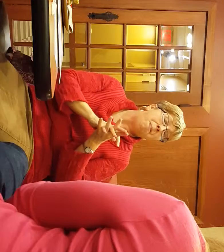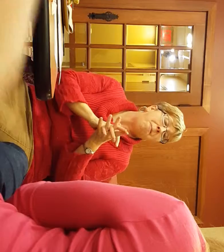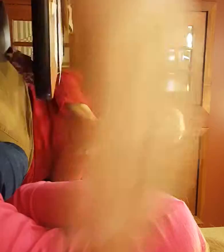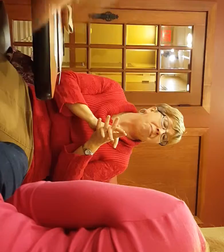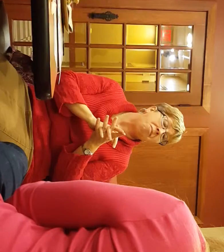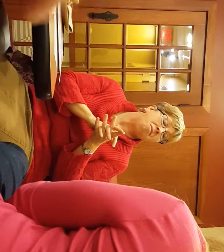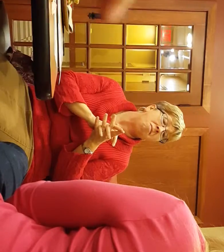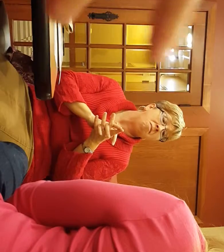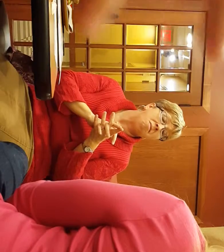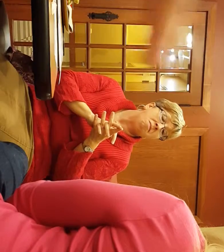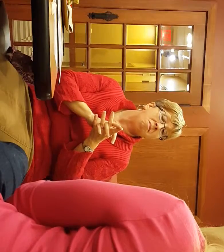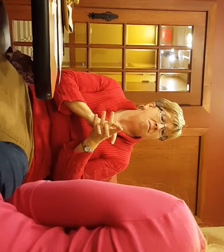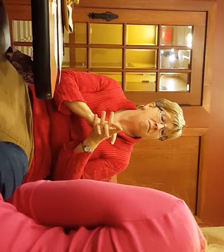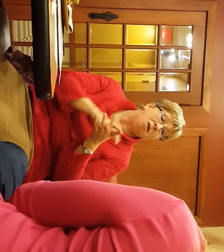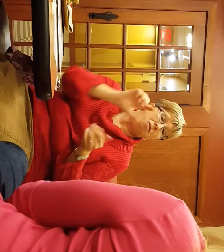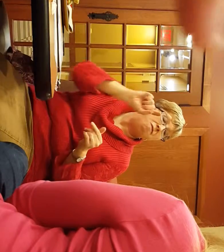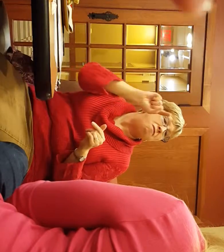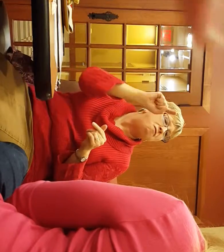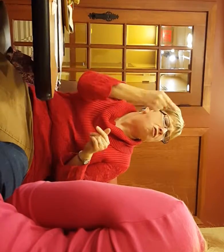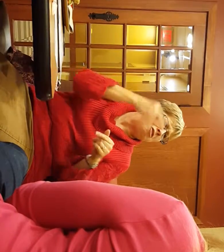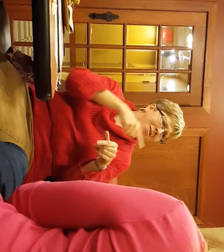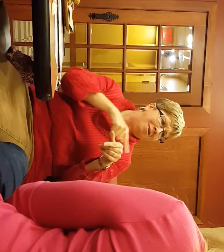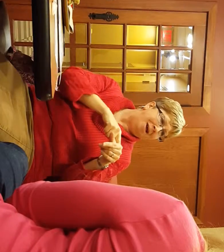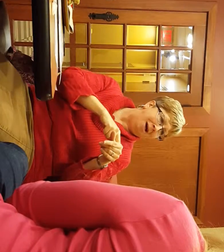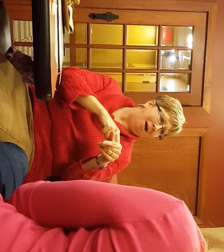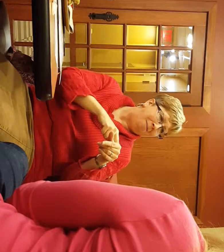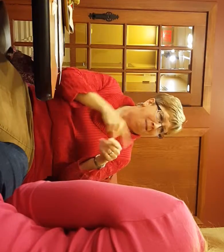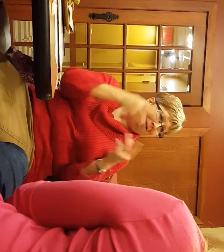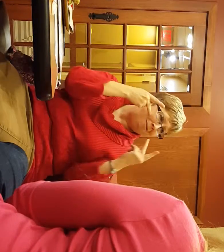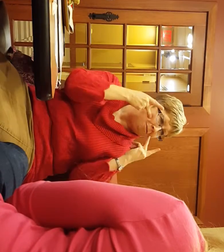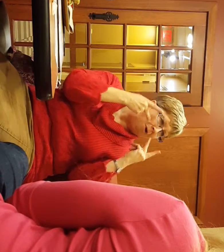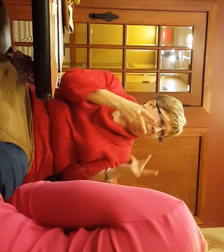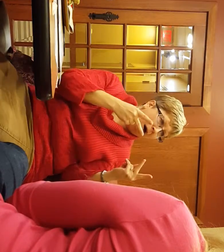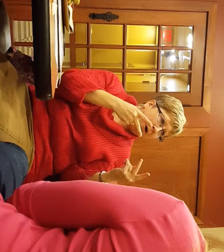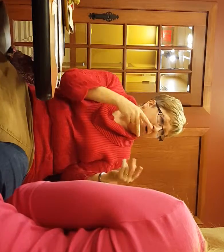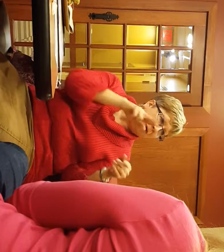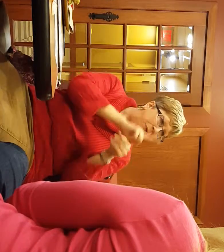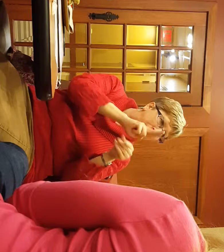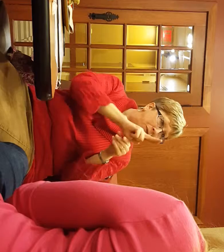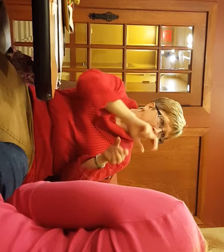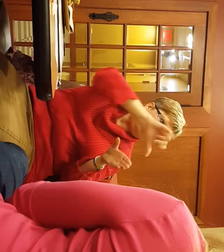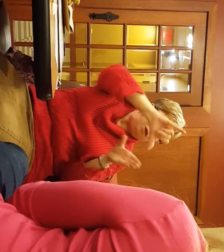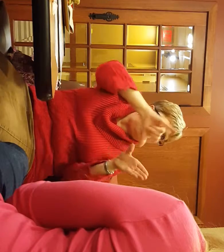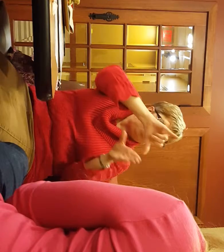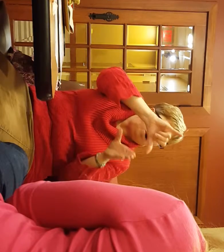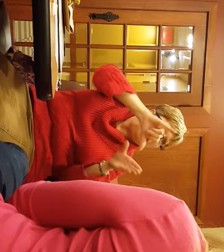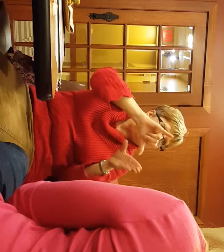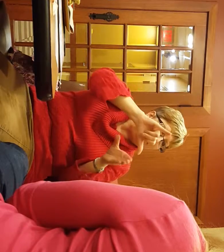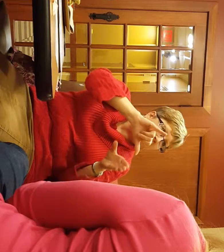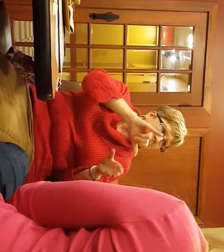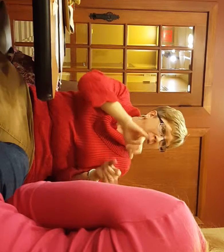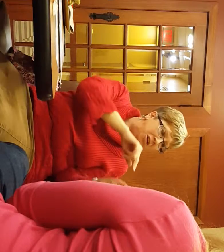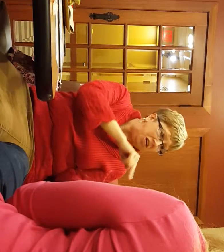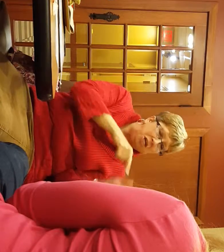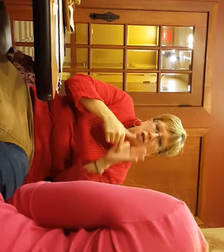and this is really the first time I had a chance to see it in action. She showed Madeline how to use lavender oil, and she